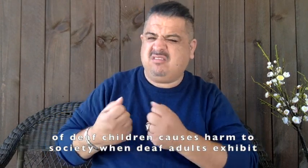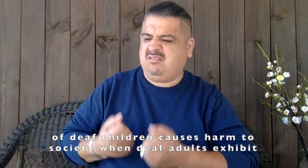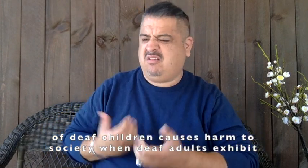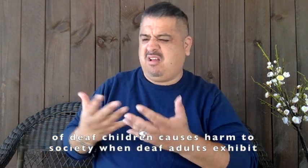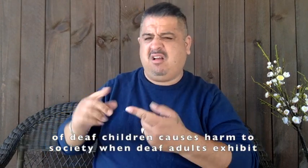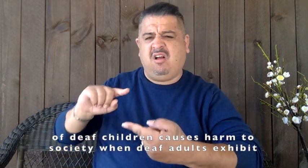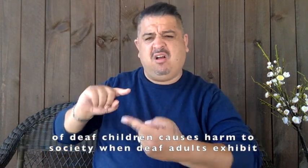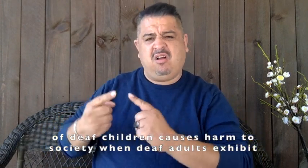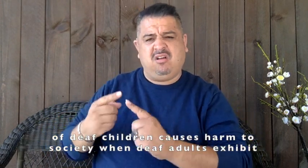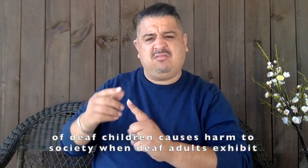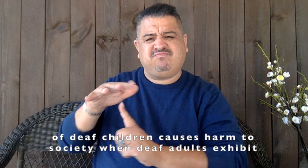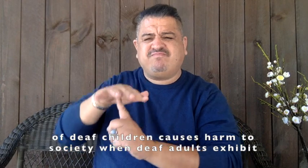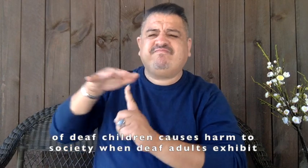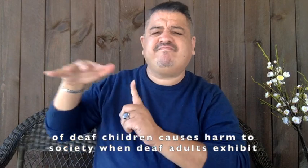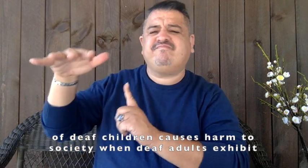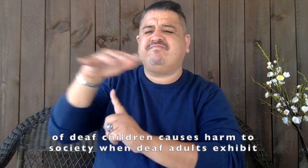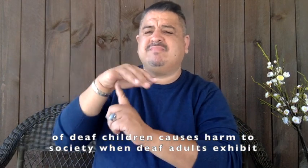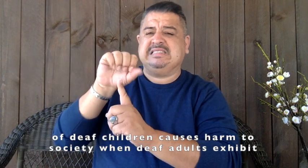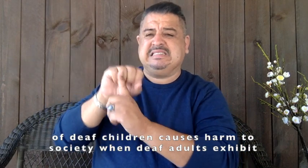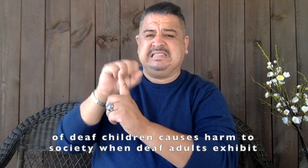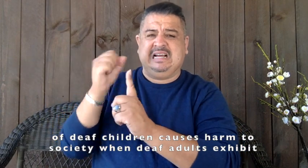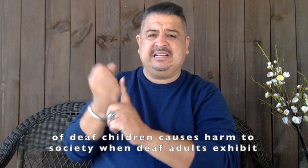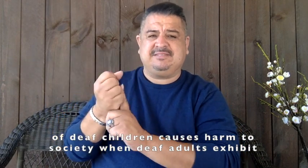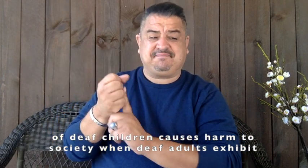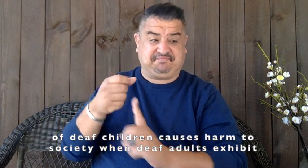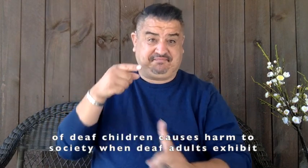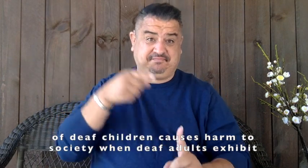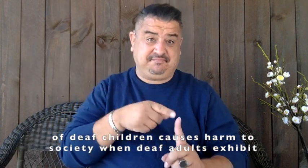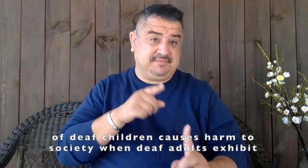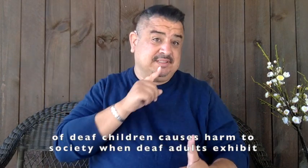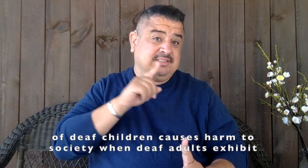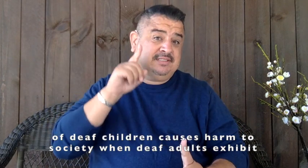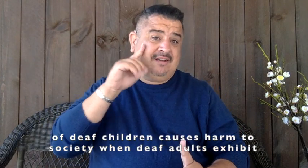in society when deaf adults exhibit